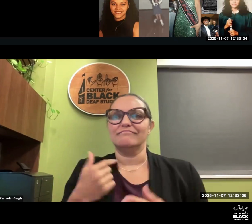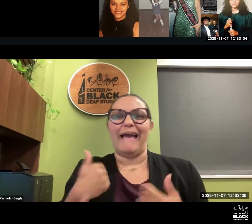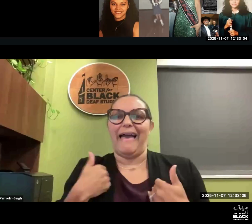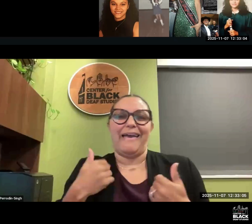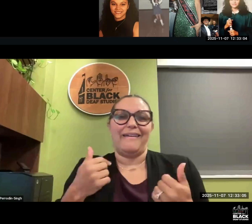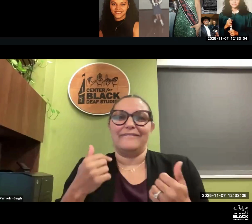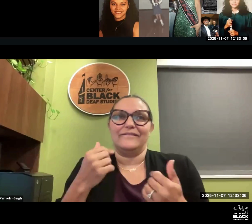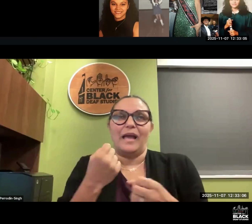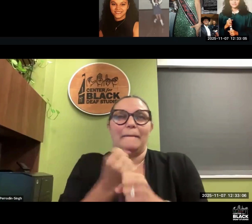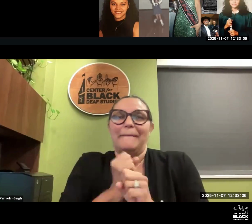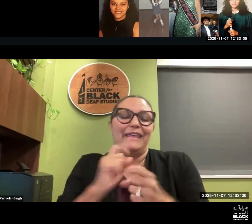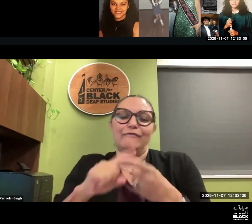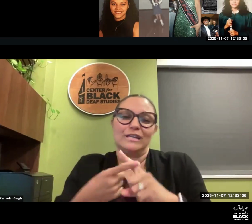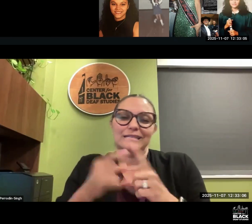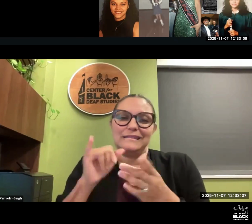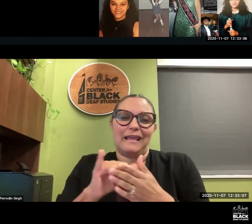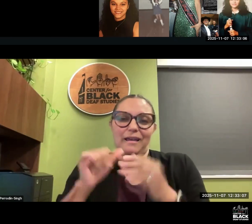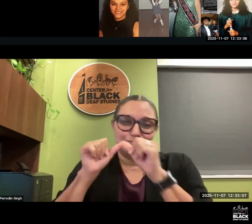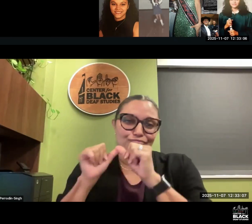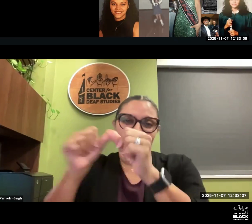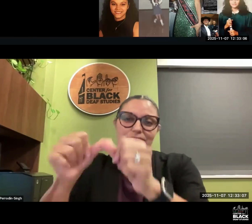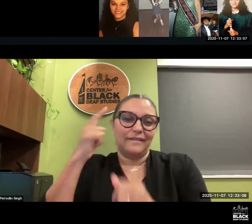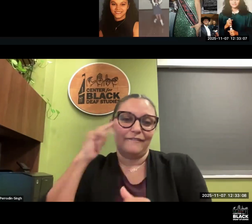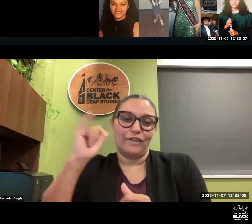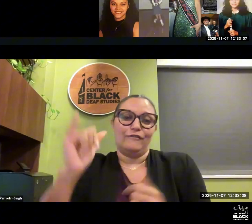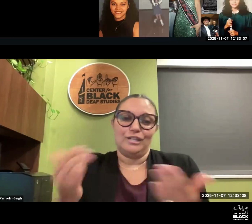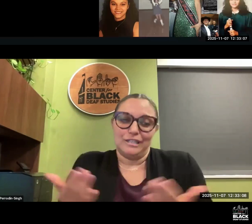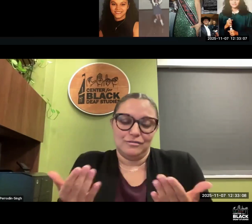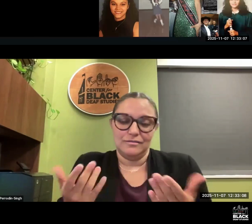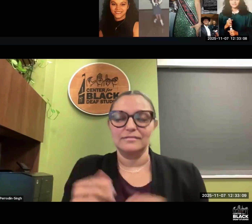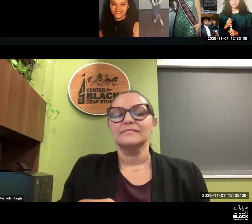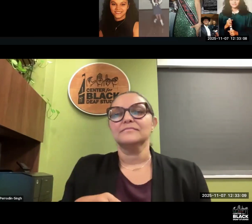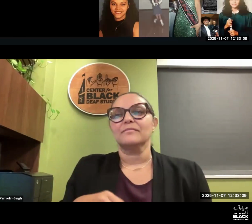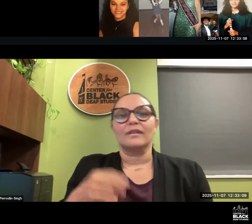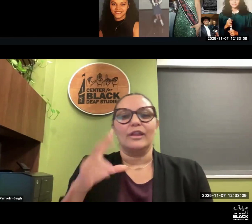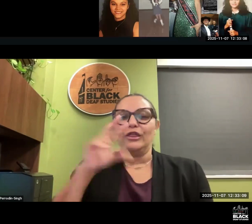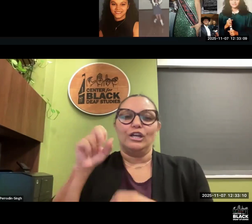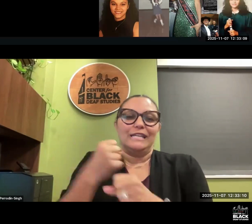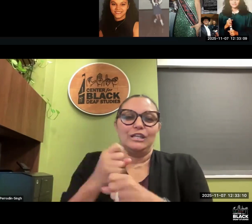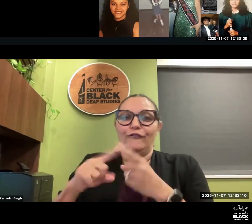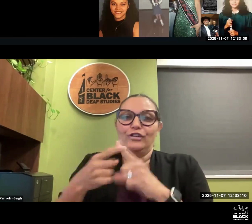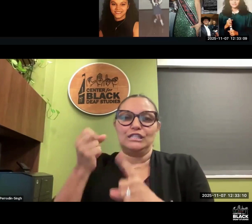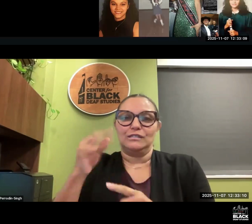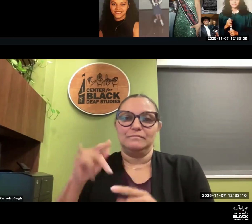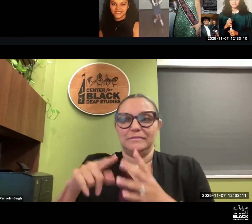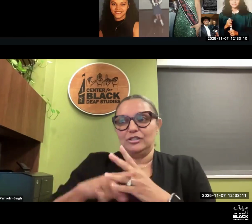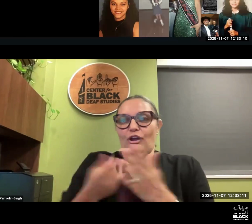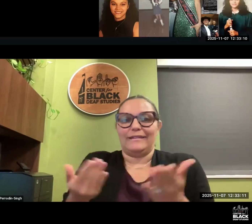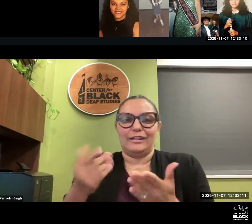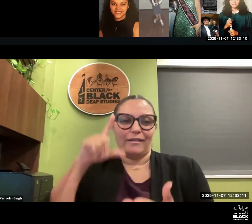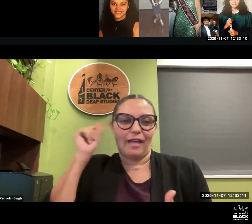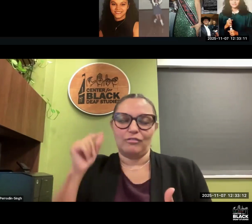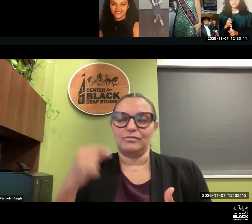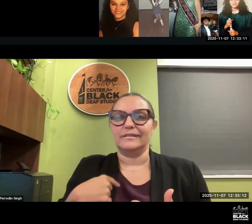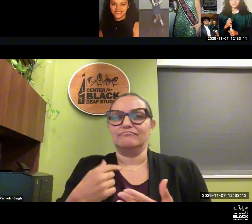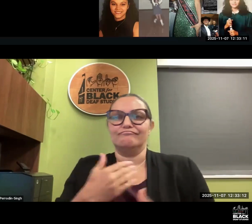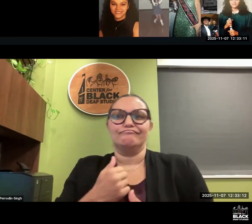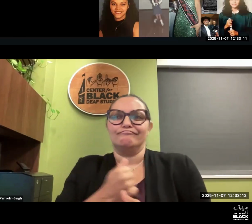And I had a great experience. I made several friends that our relationship lasted up until